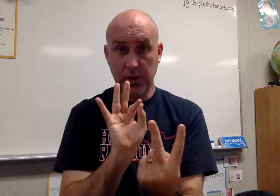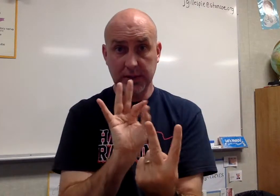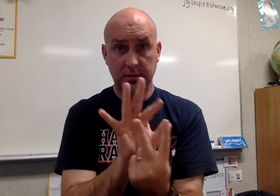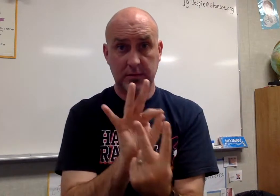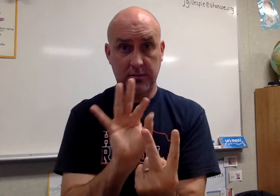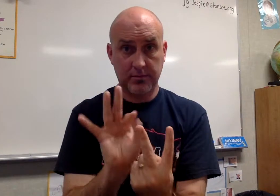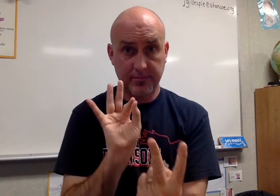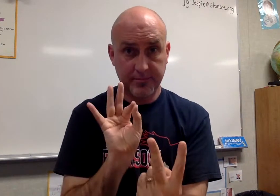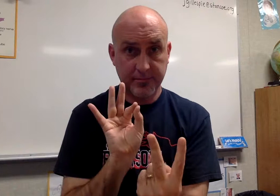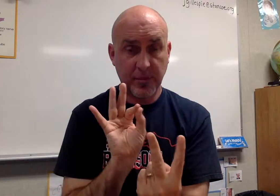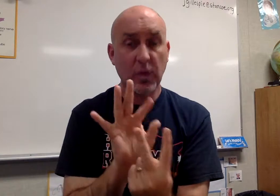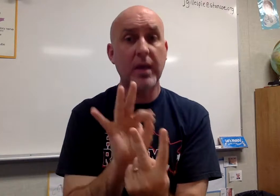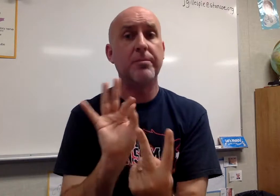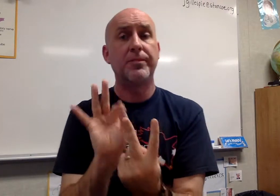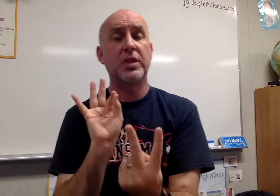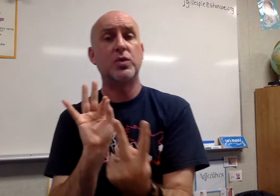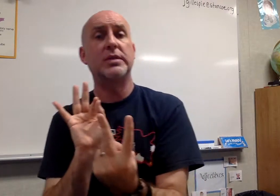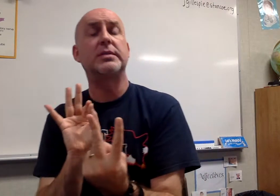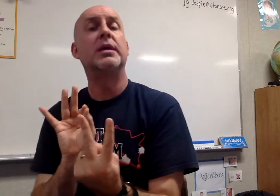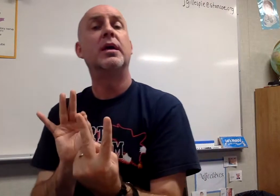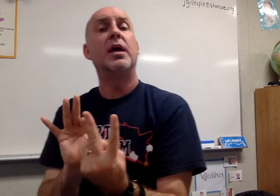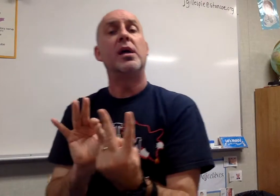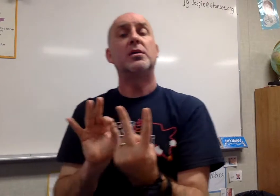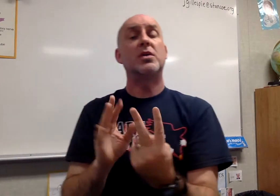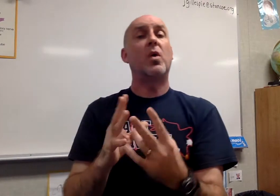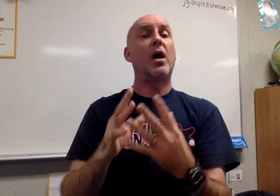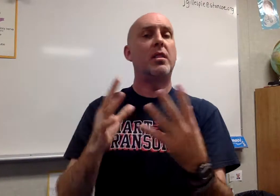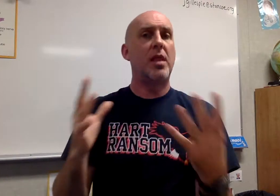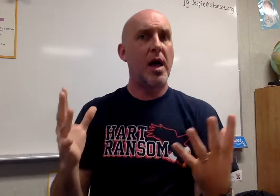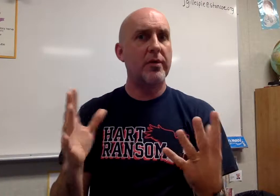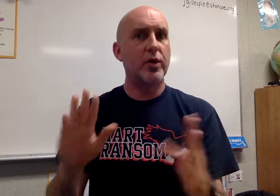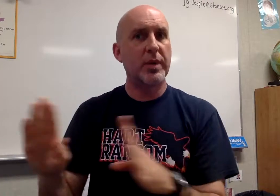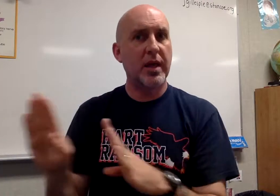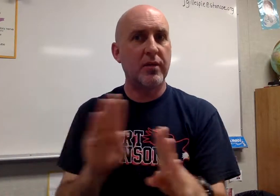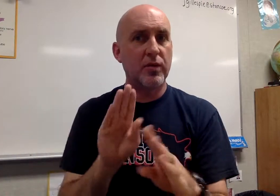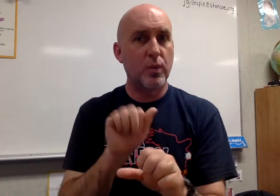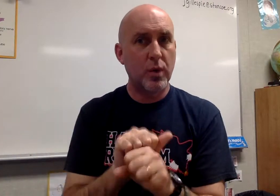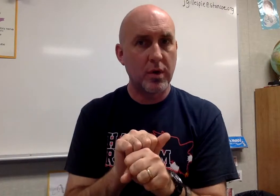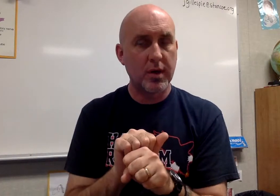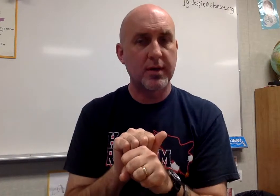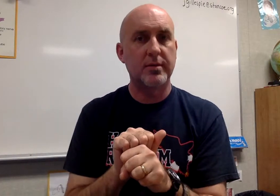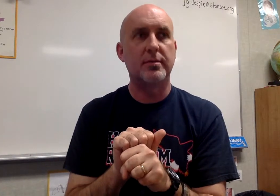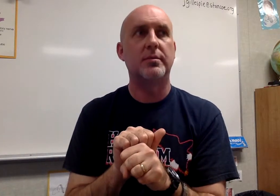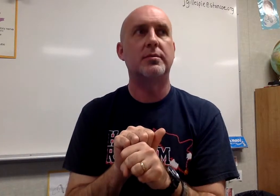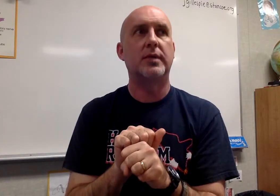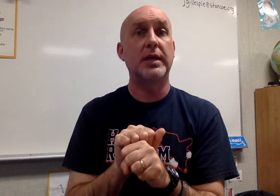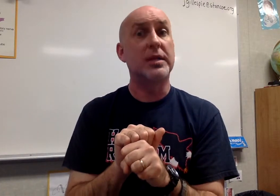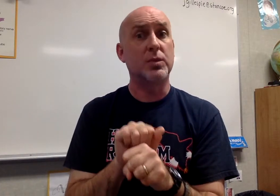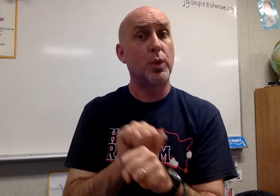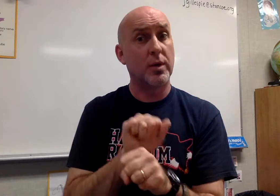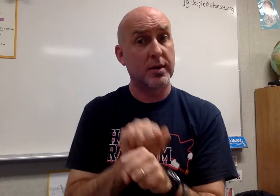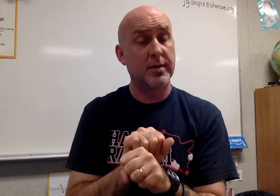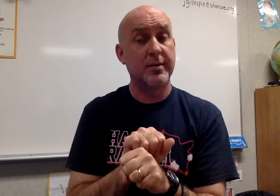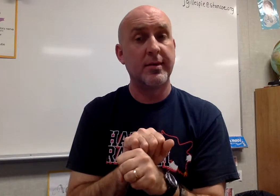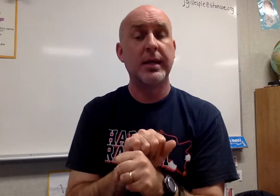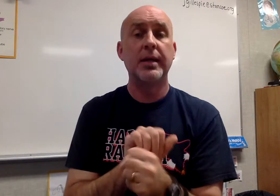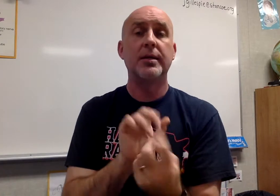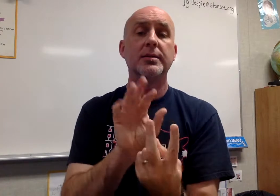choice, okay? Choice. So a lot of your behavior work, and it is work, is going to